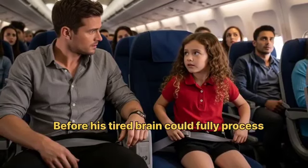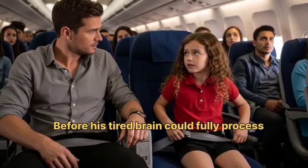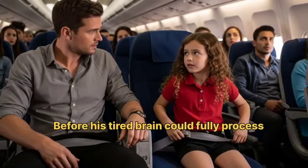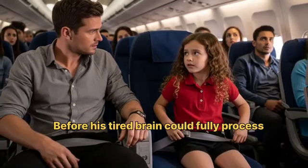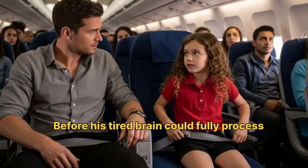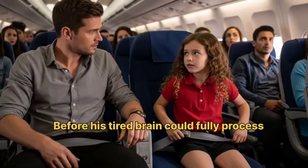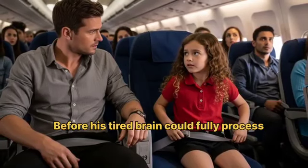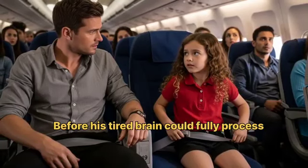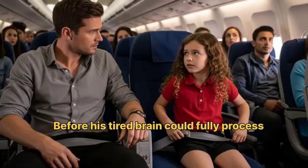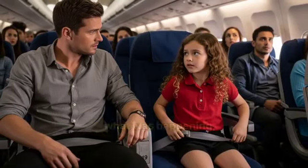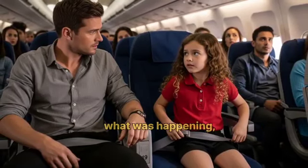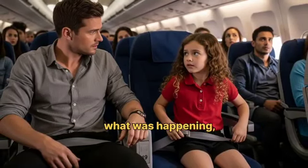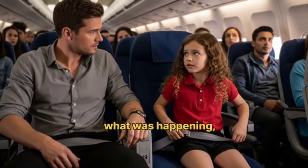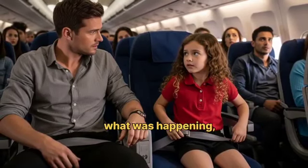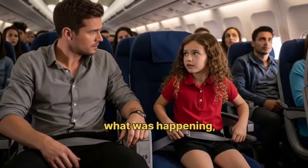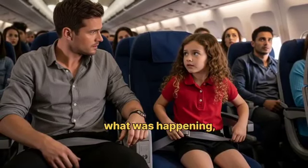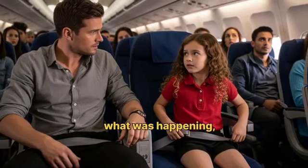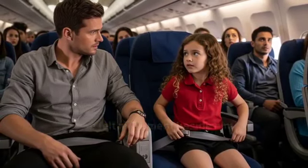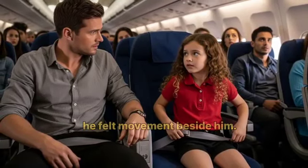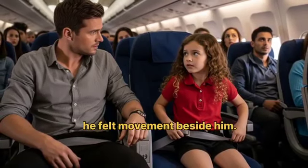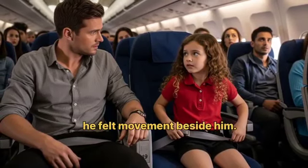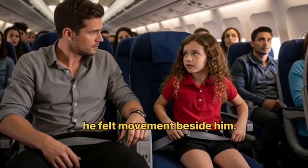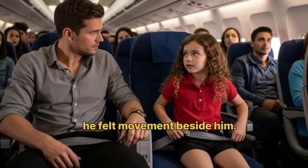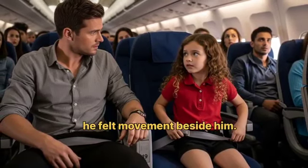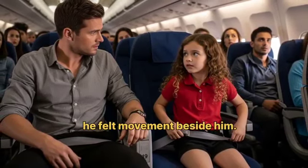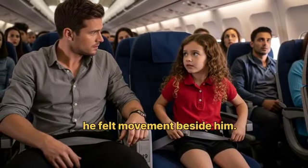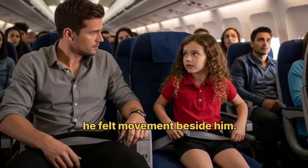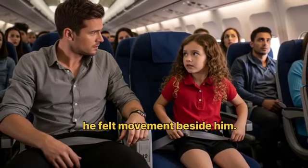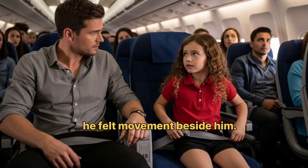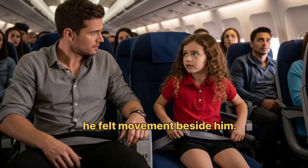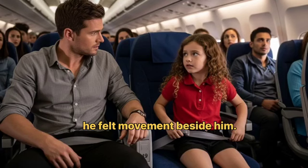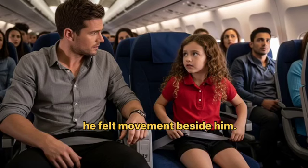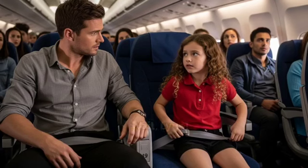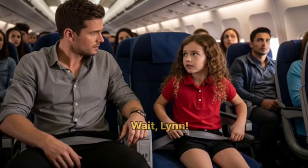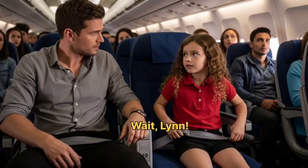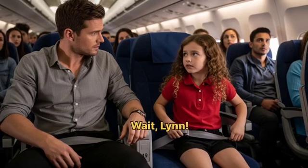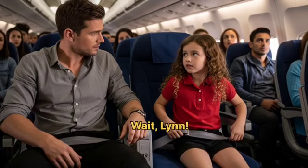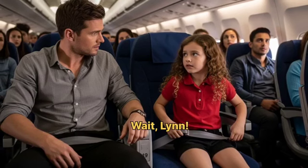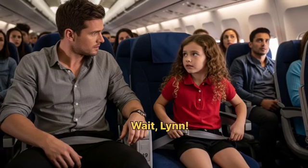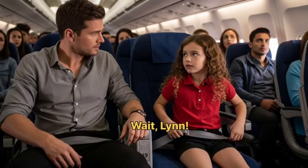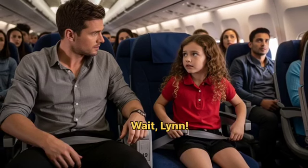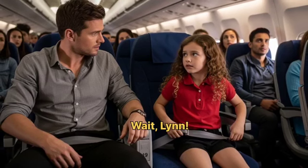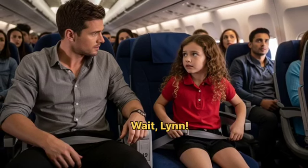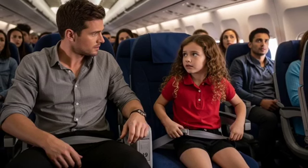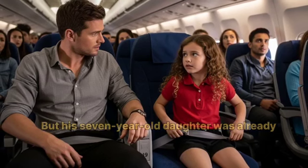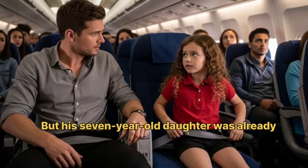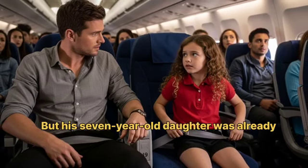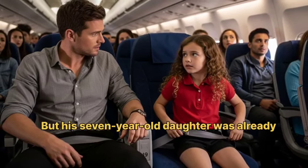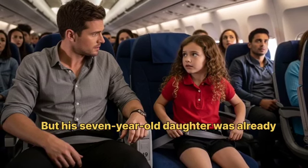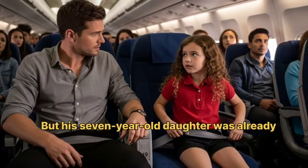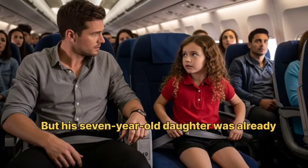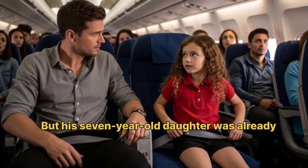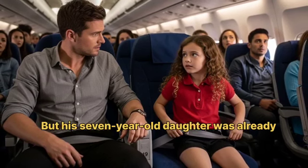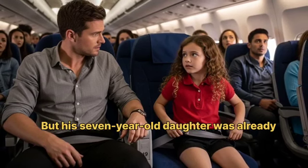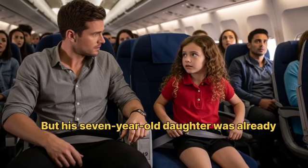could fully process what was happening, he felt movement beside him. "Wait, Lynn!" But his 7-year-old daughter was